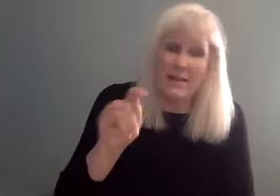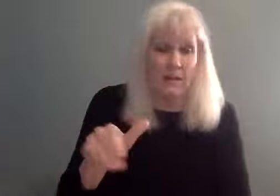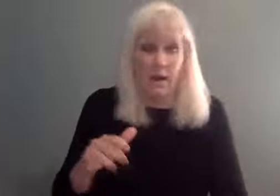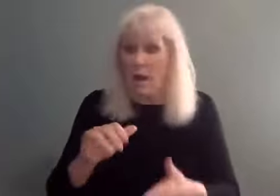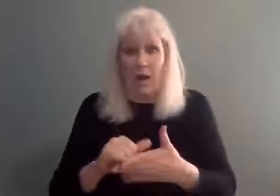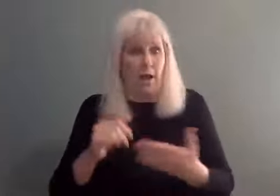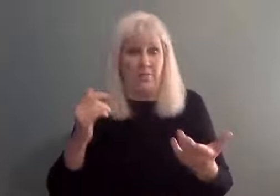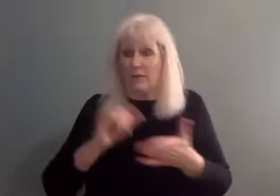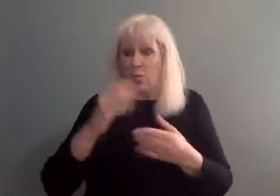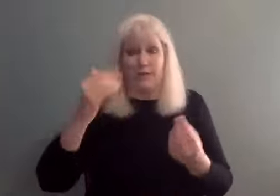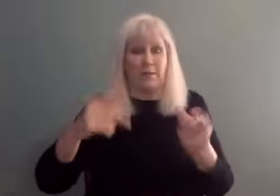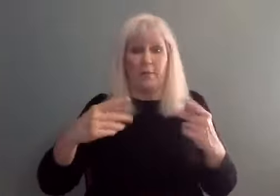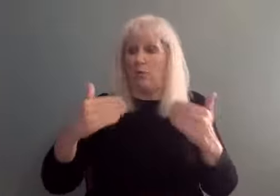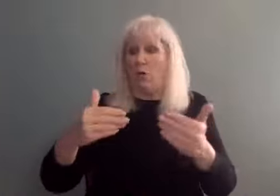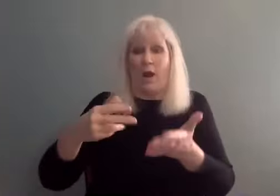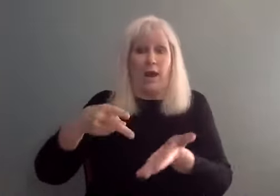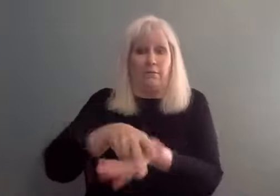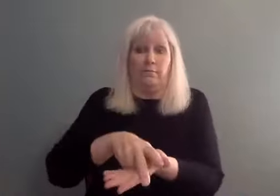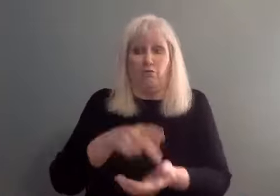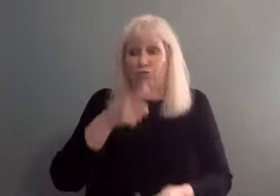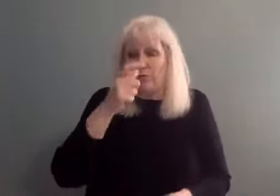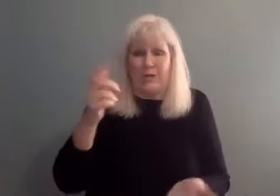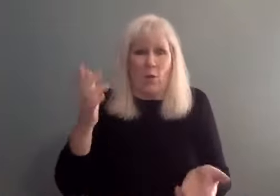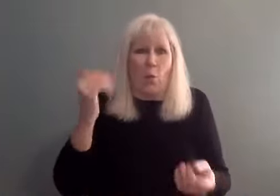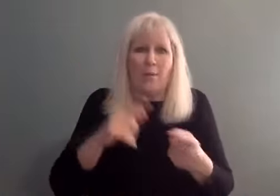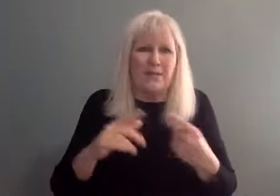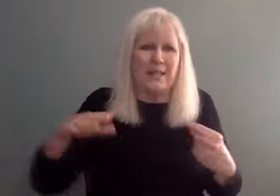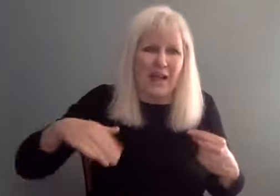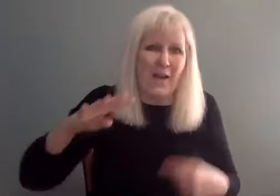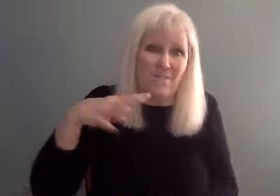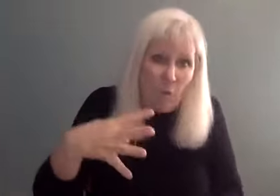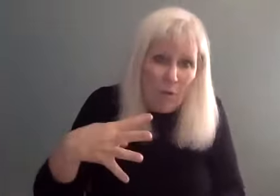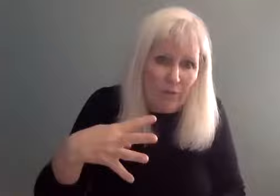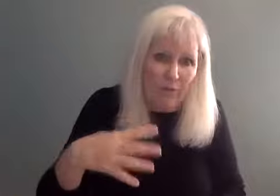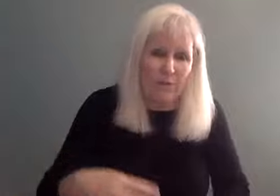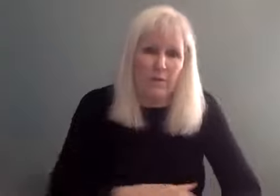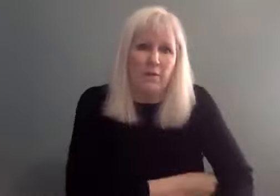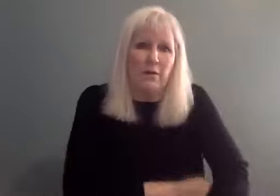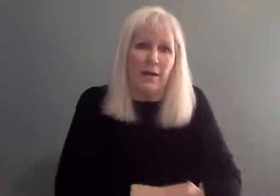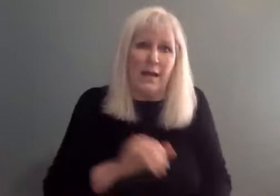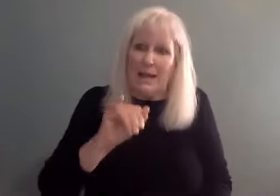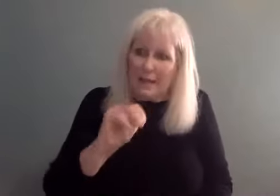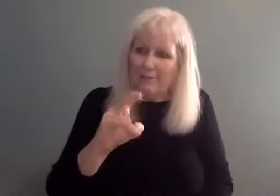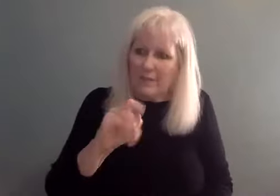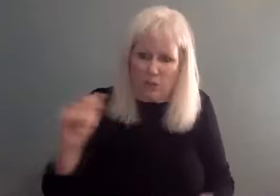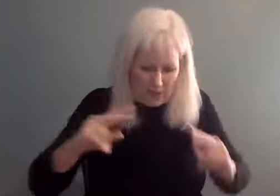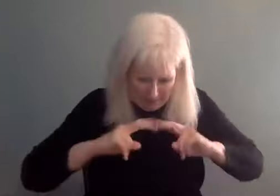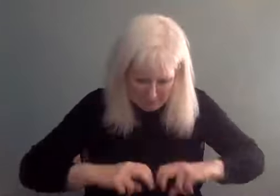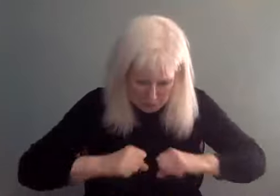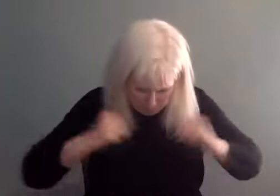thorough with their inventory. And then, it goes to fear and sex.